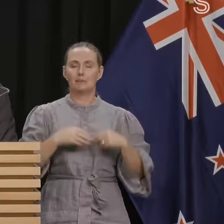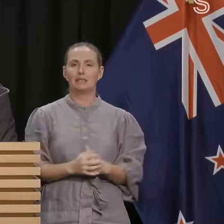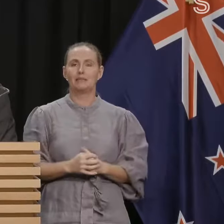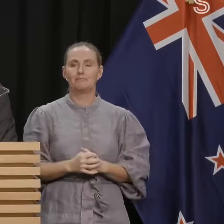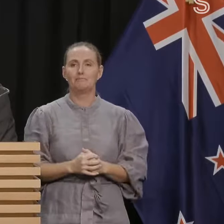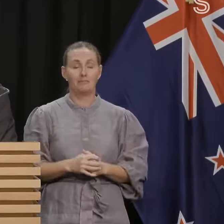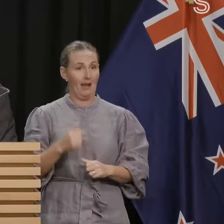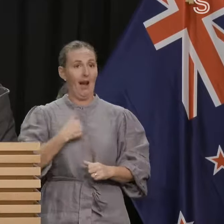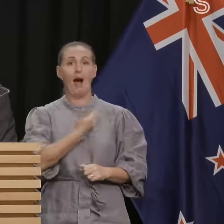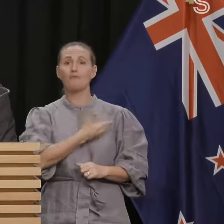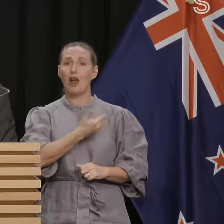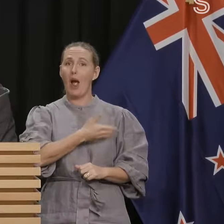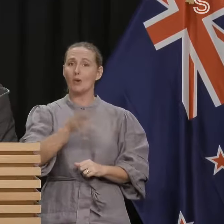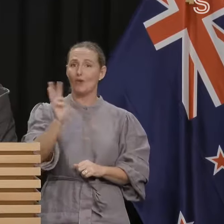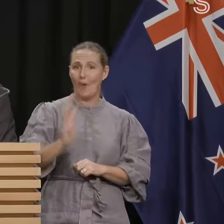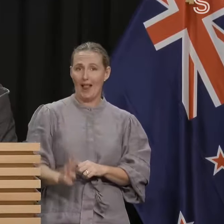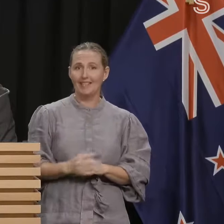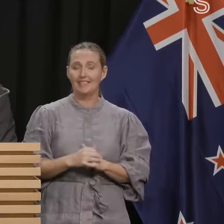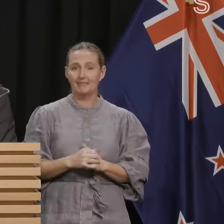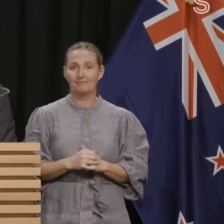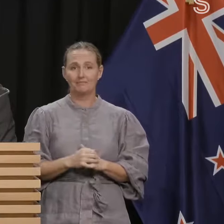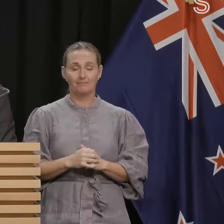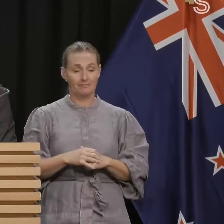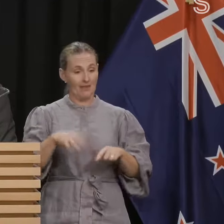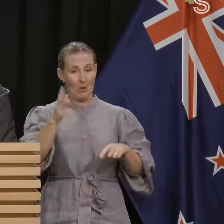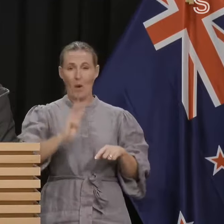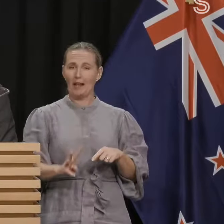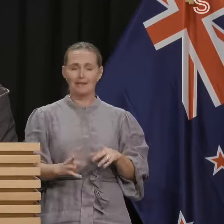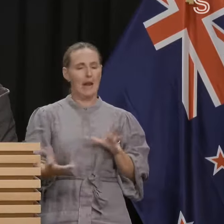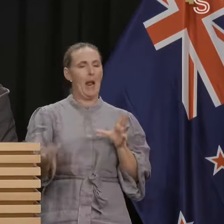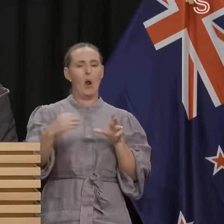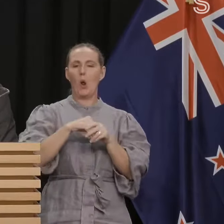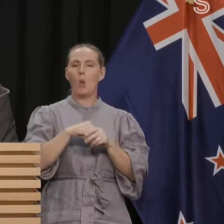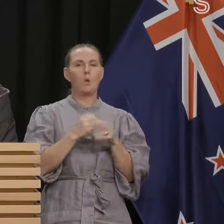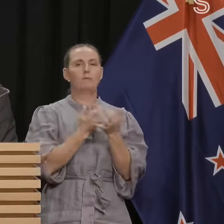I'm really proud of Wellington. Wellington's an incredibly inclusive city,